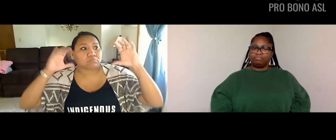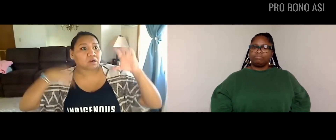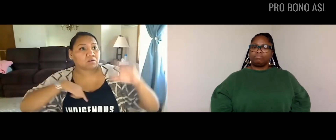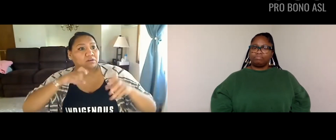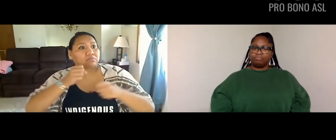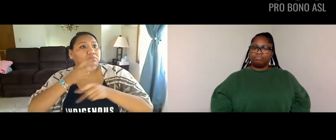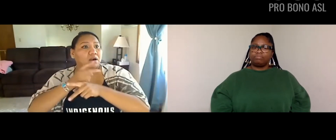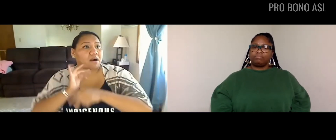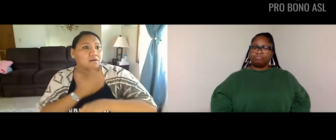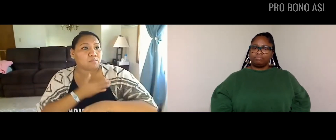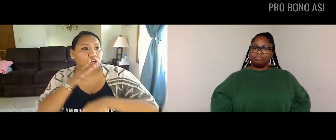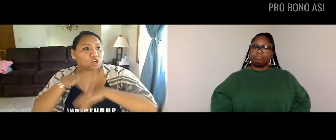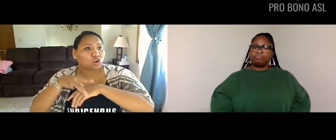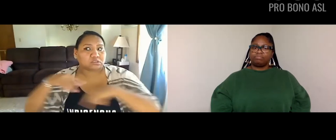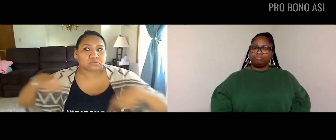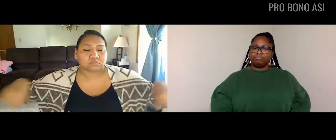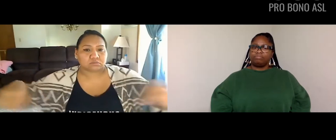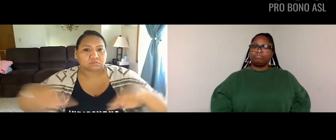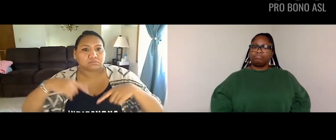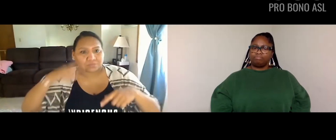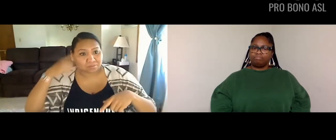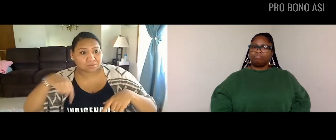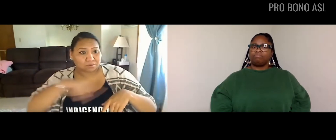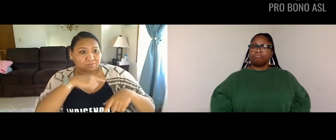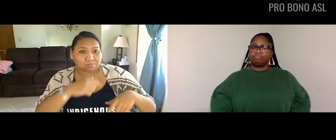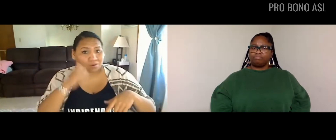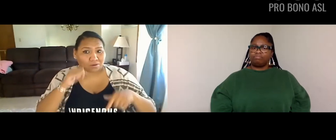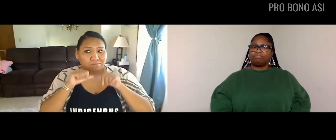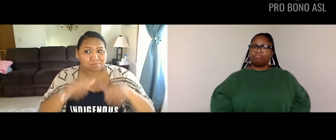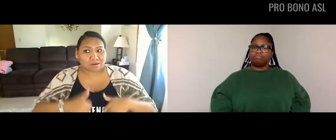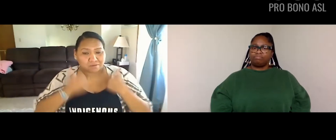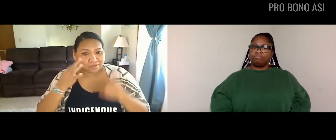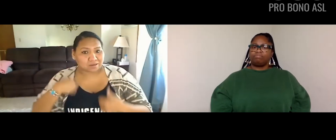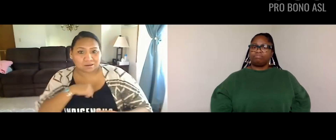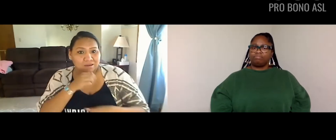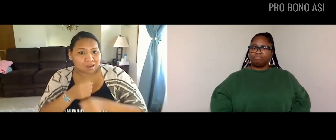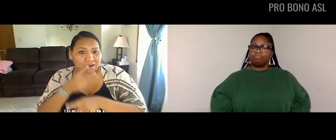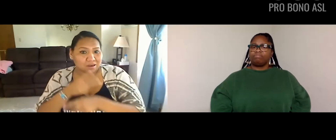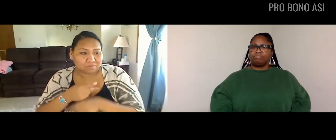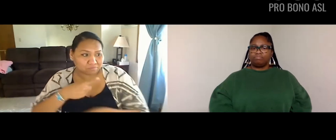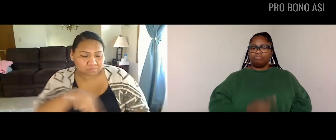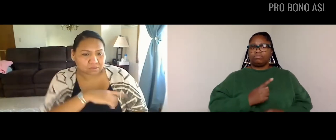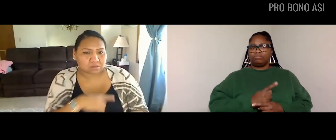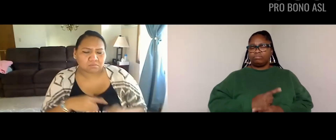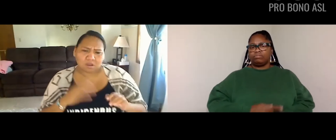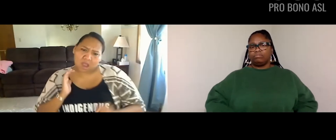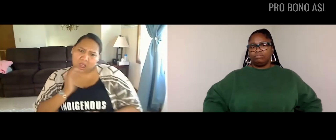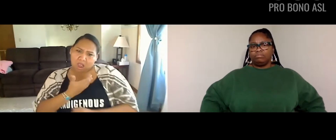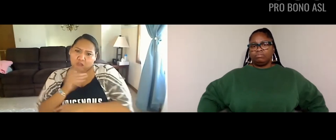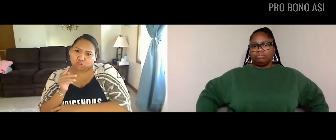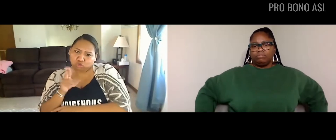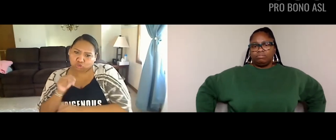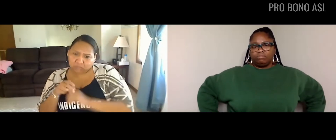try to warn people about taking care of the land. We want to make people aware of what's going on with Mother Earth.